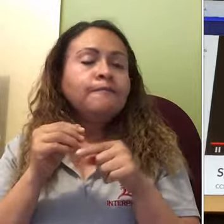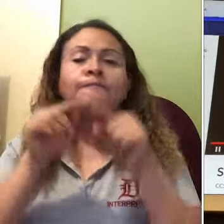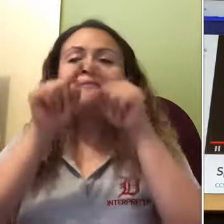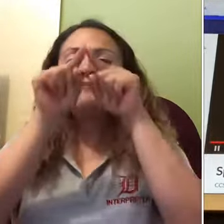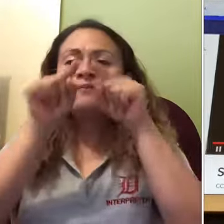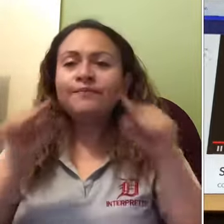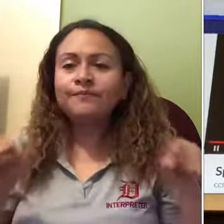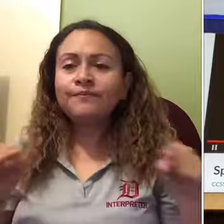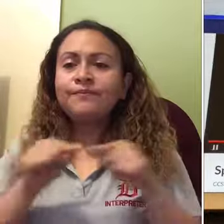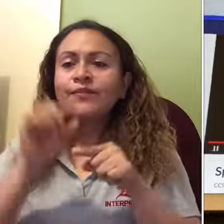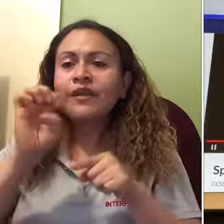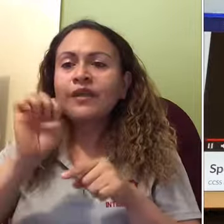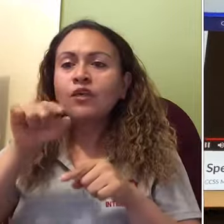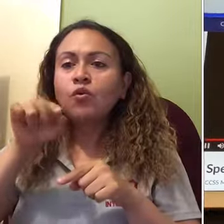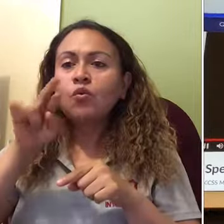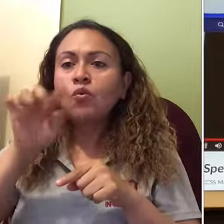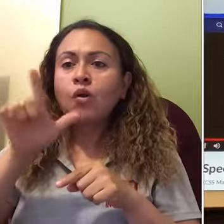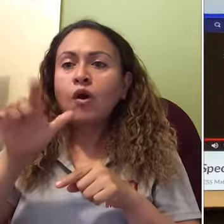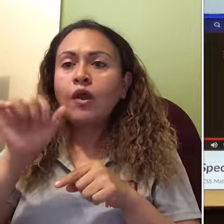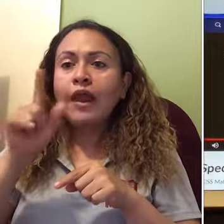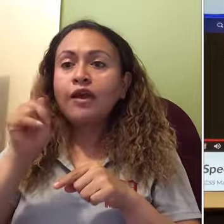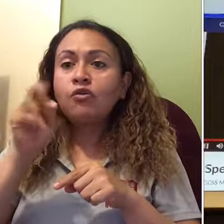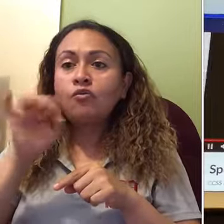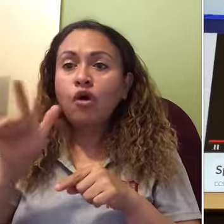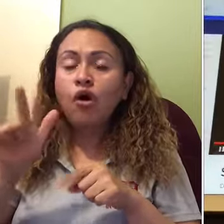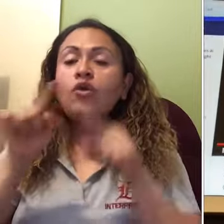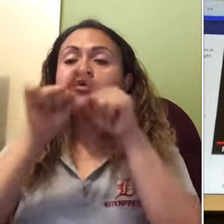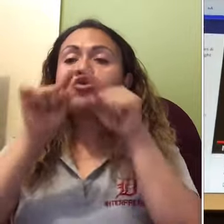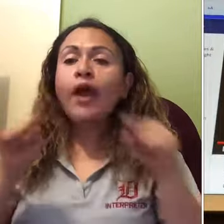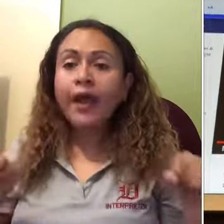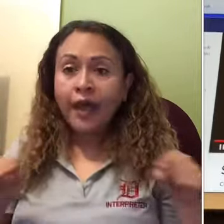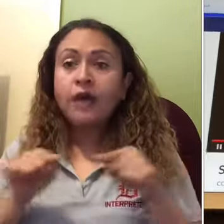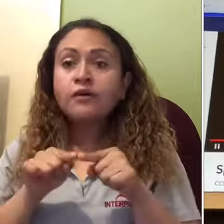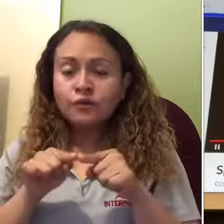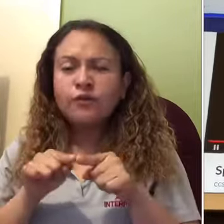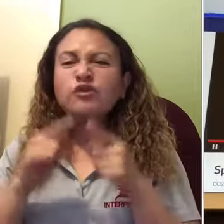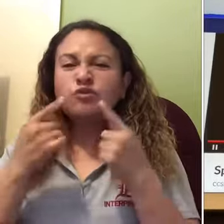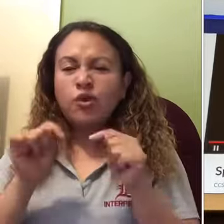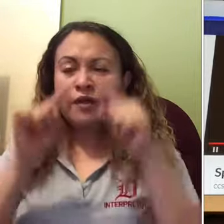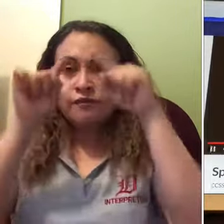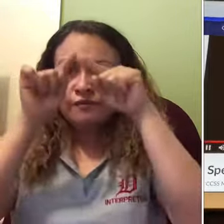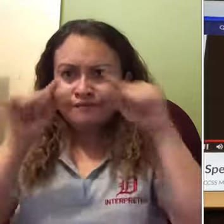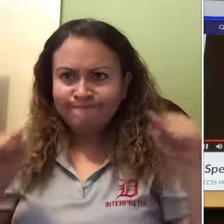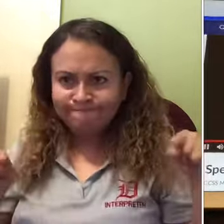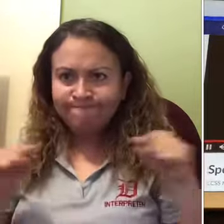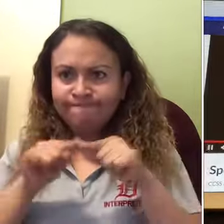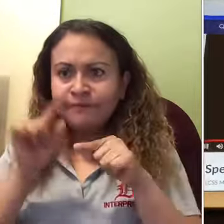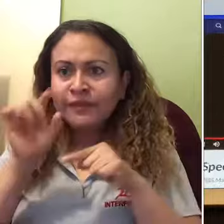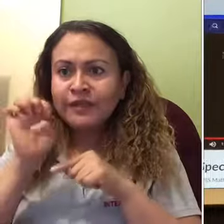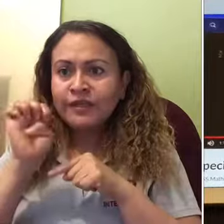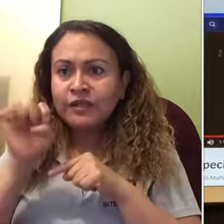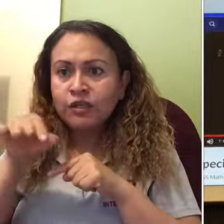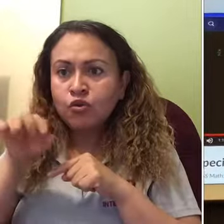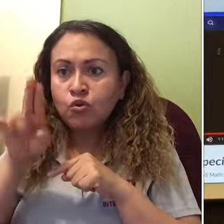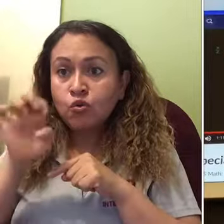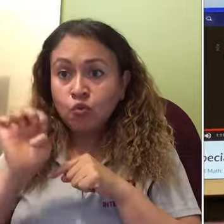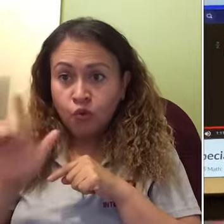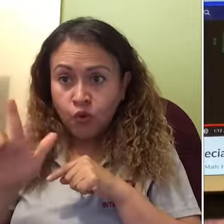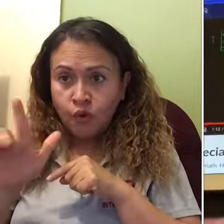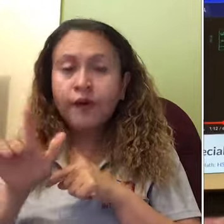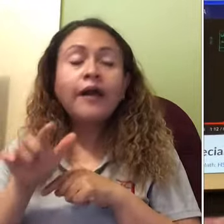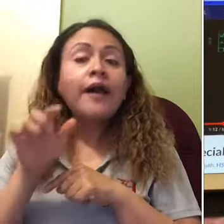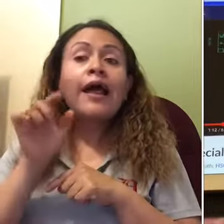equilateral triangle. So drawing the triangles is always the hard part. So this is my best shot